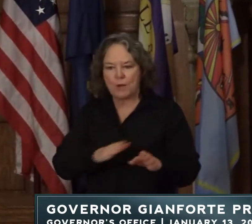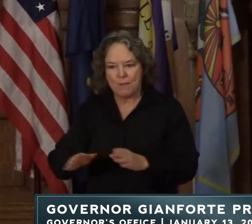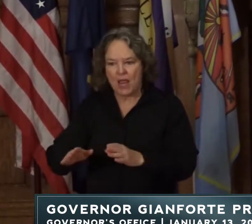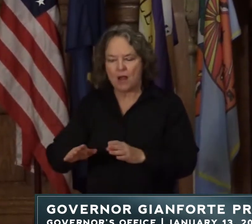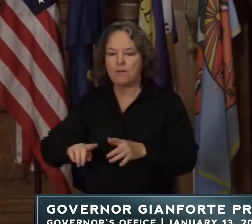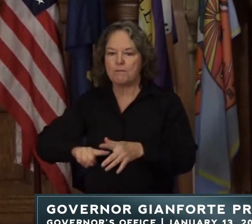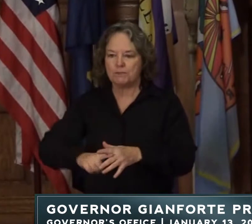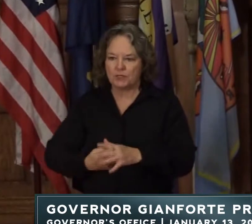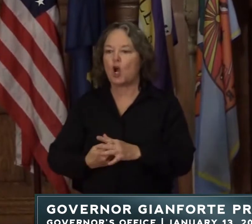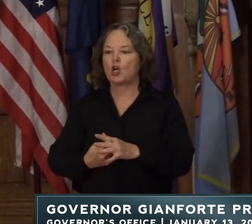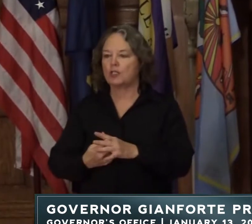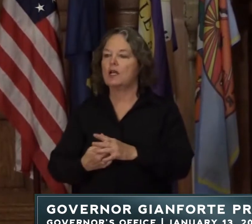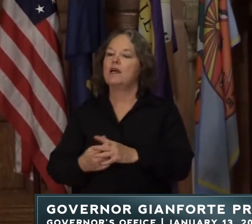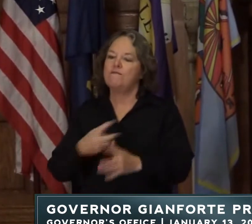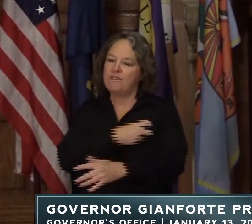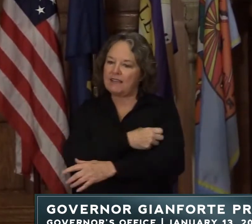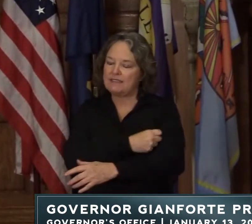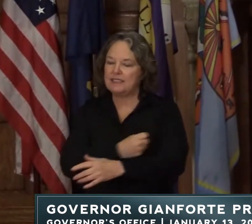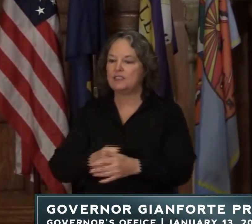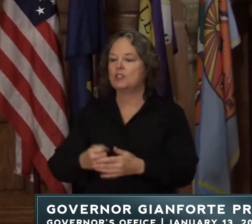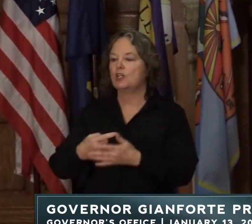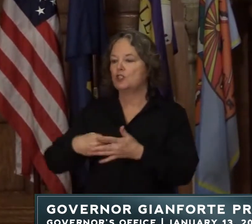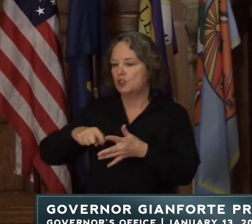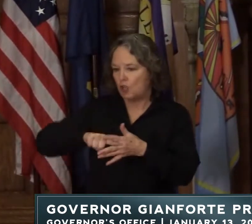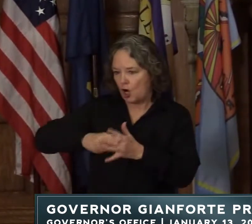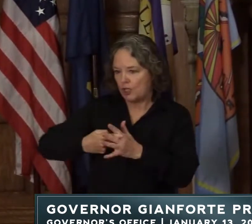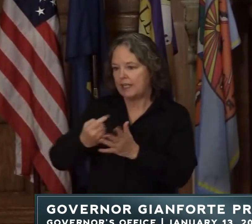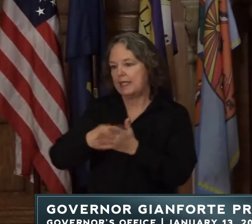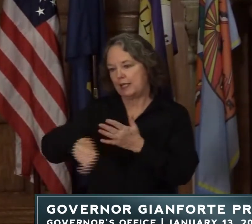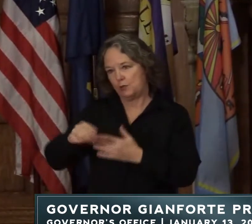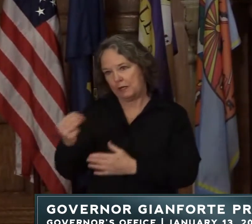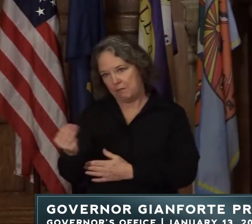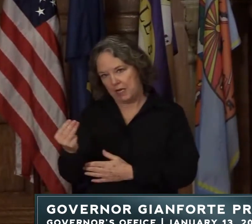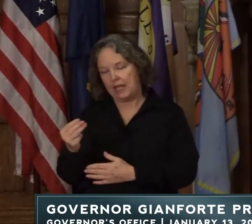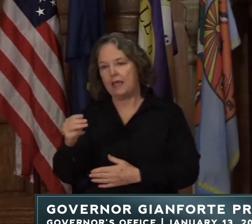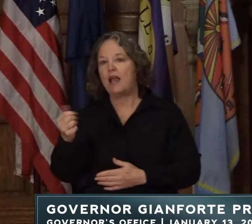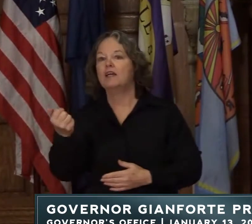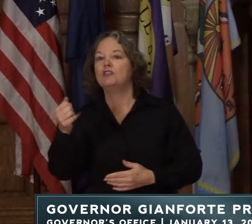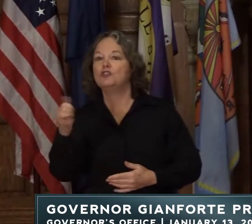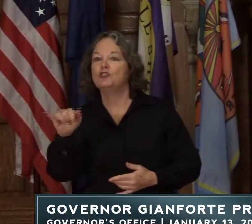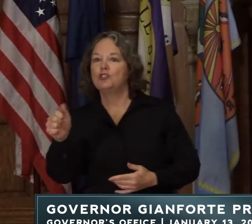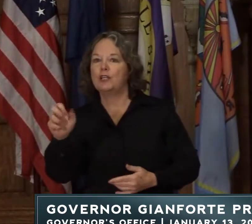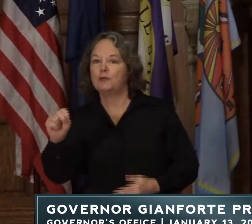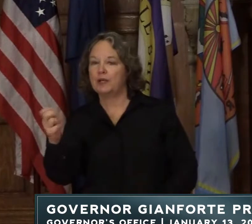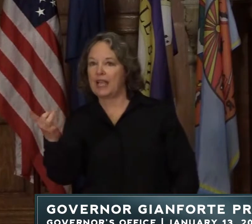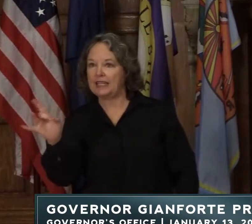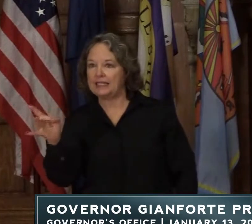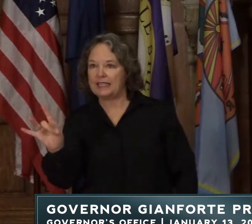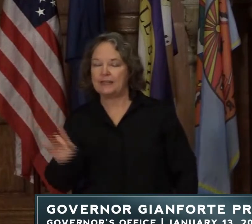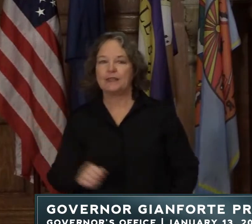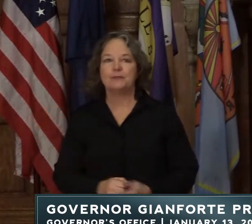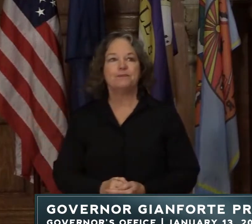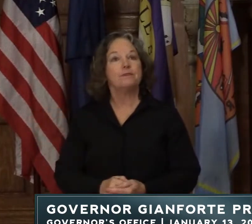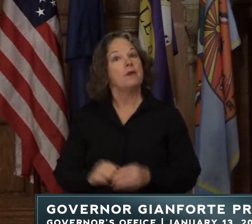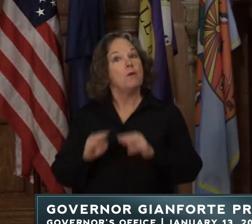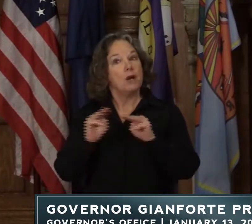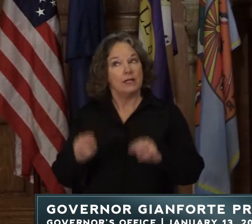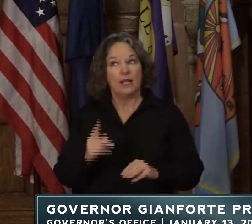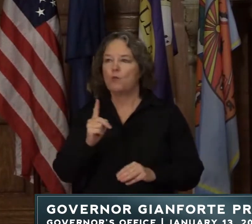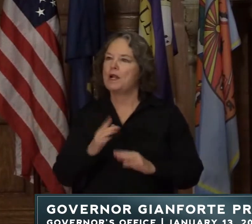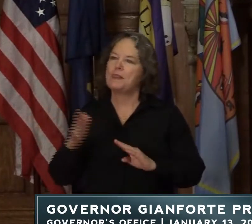1B beginning the week of January 18th. It's worth noting that Montana is one of the best states